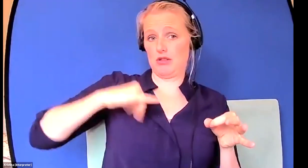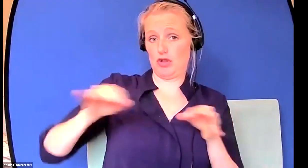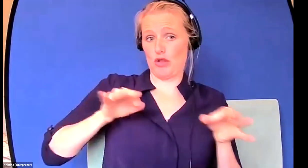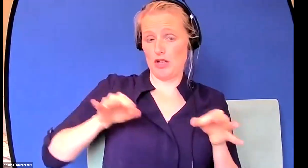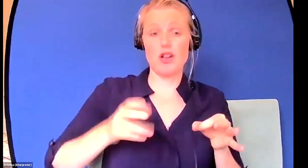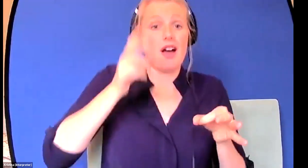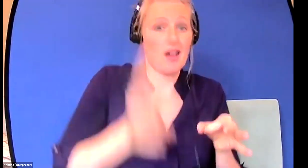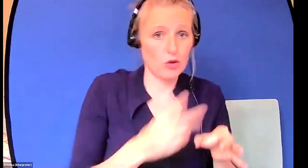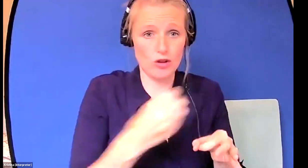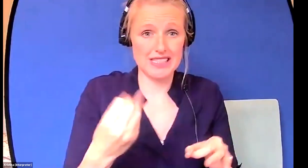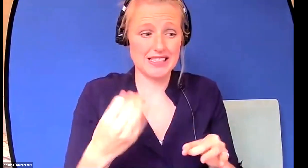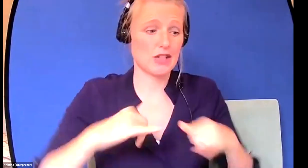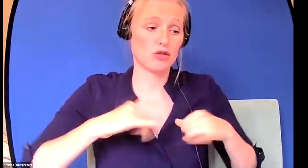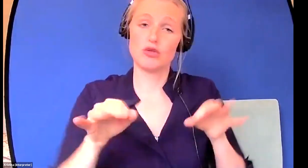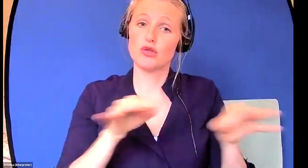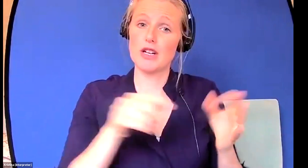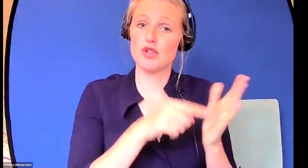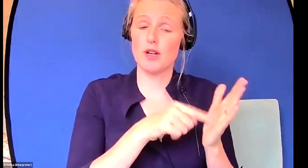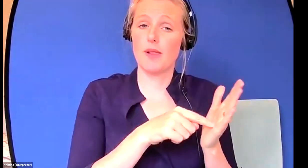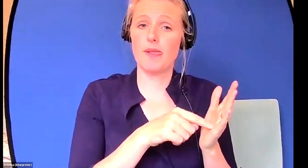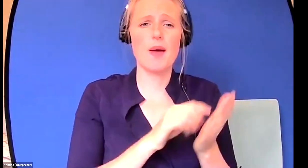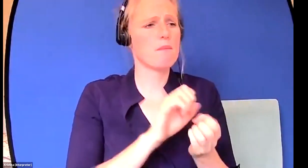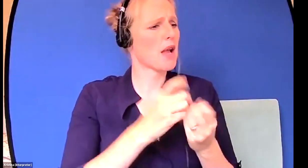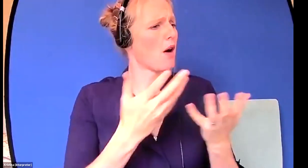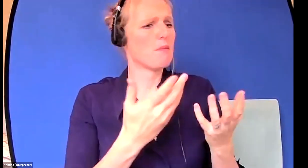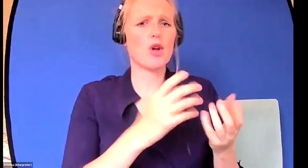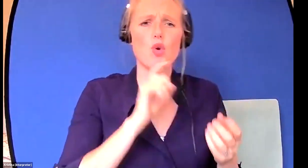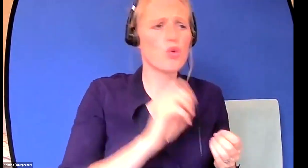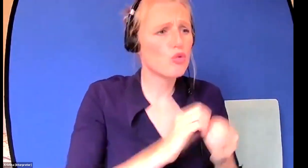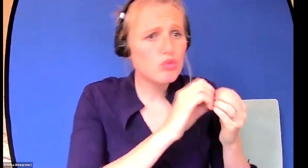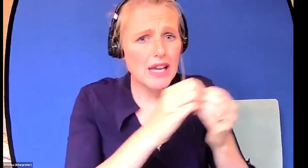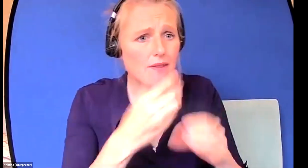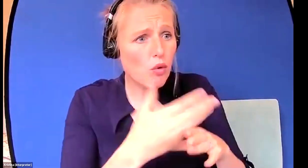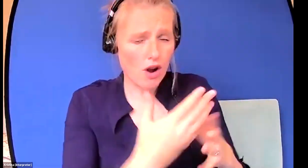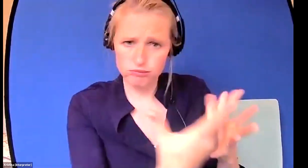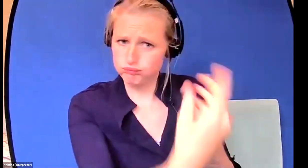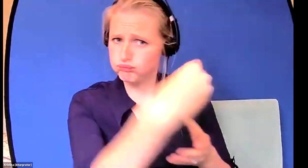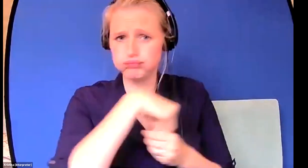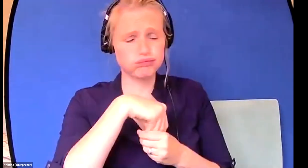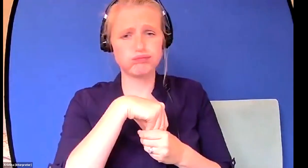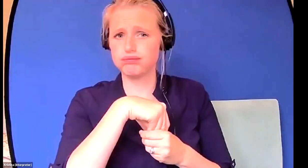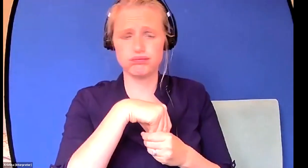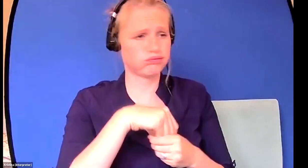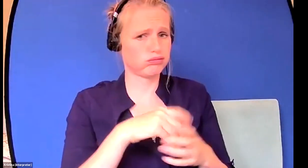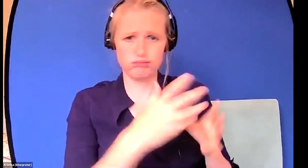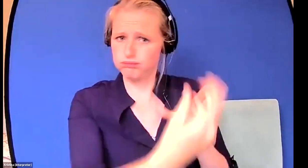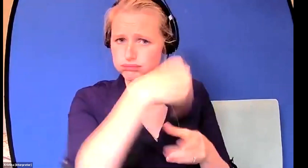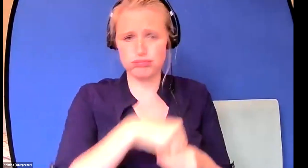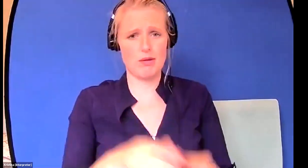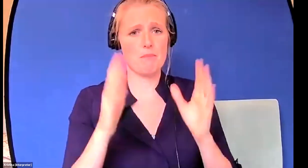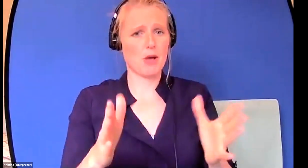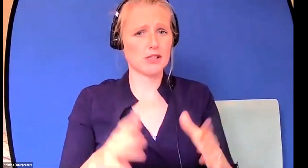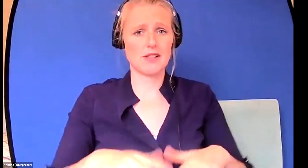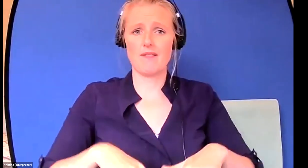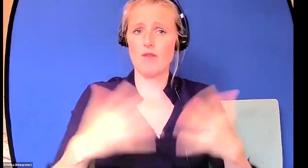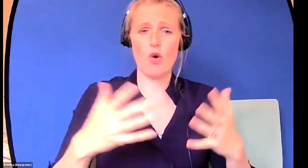creative industries were mainly cast really as part of the UK's emerging high-tech competition with